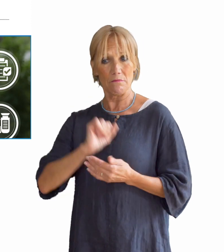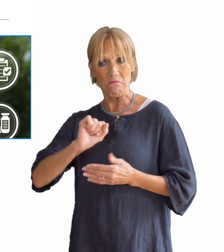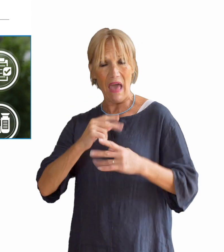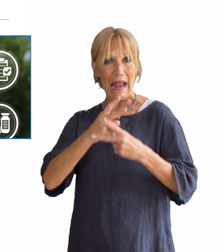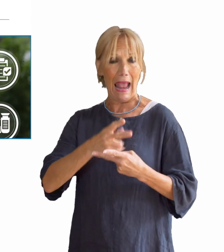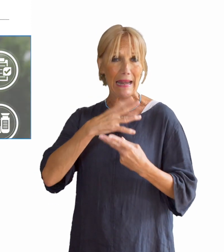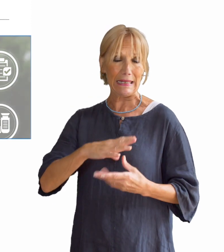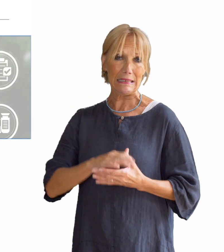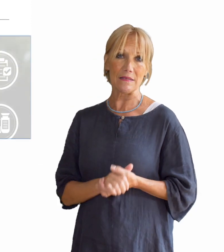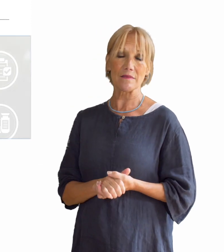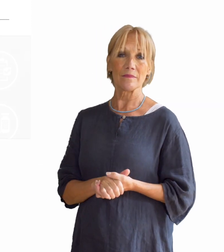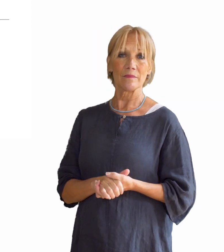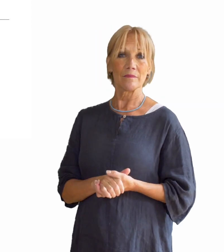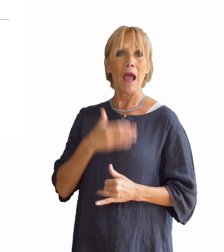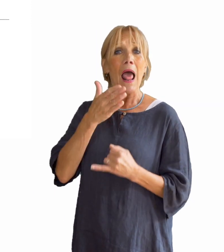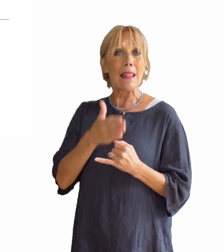and care needs can help.